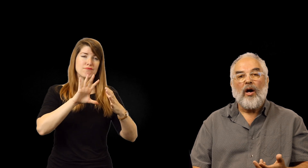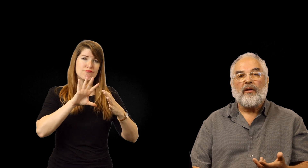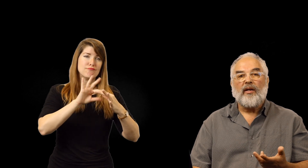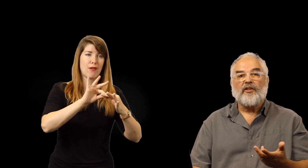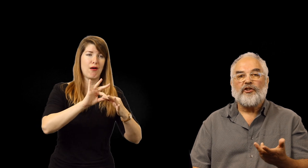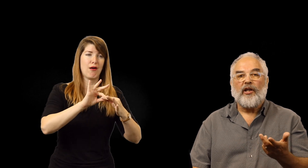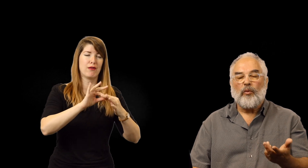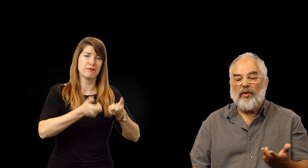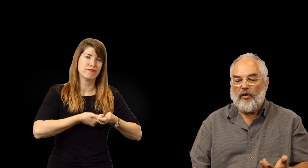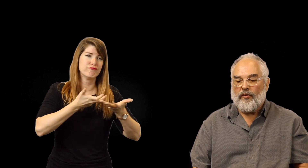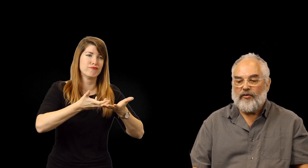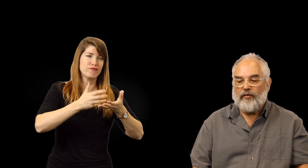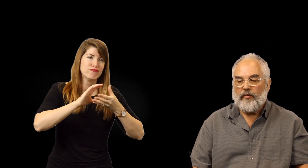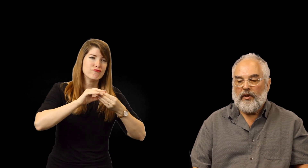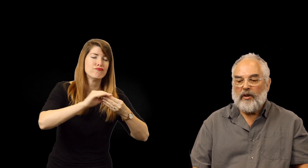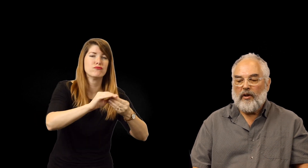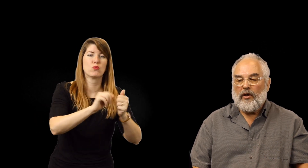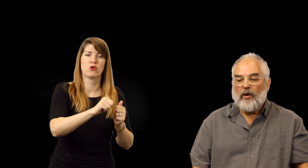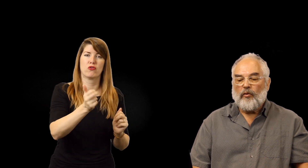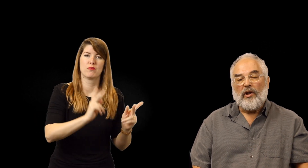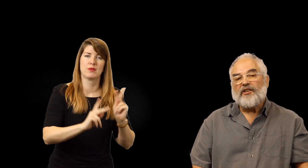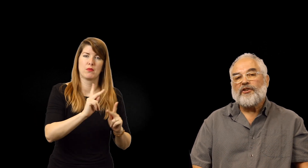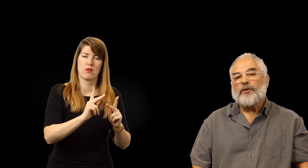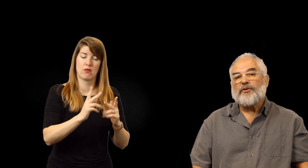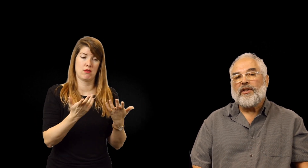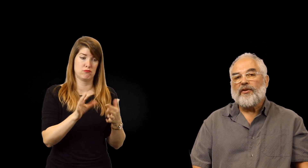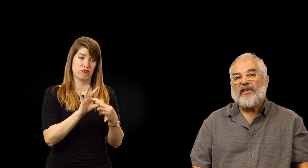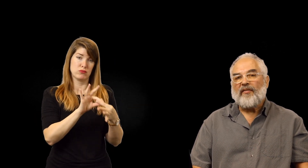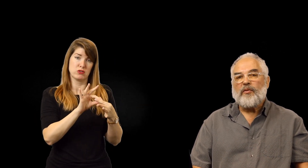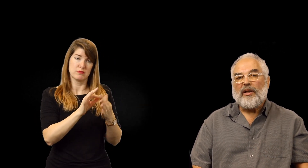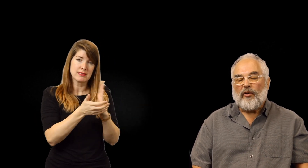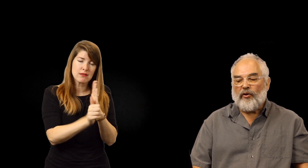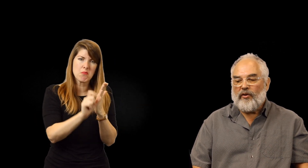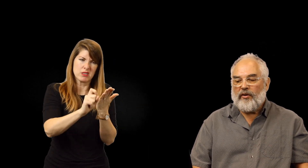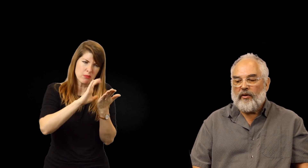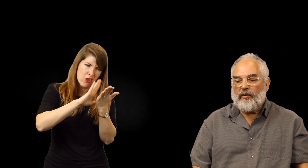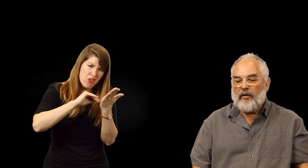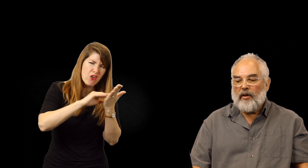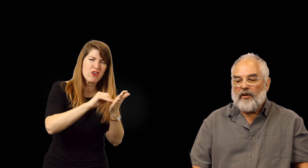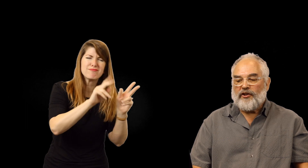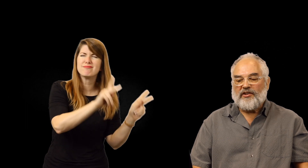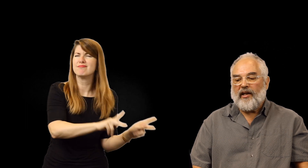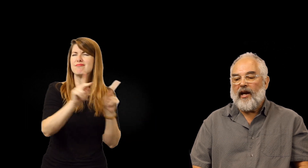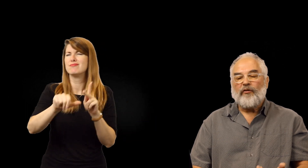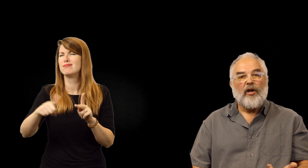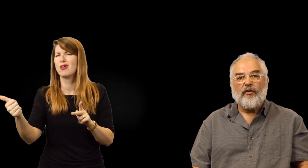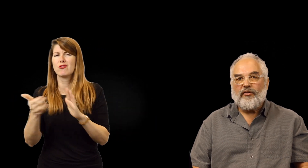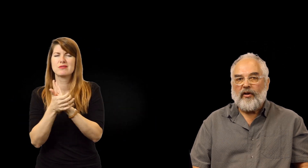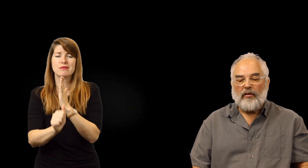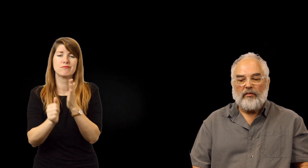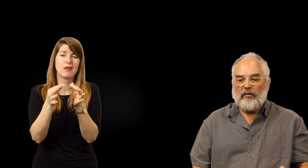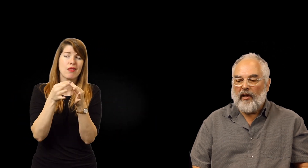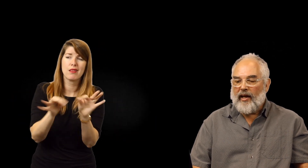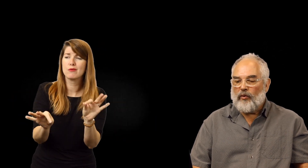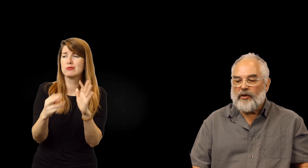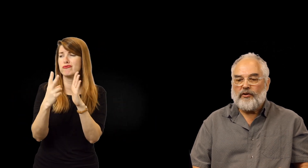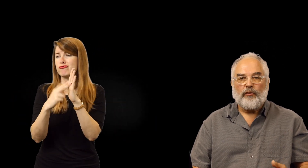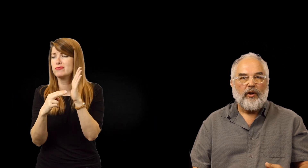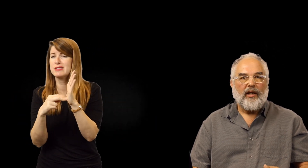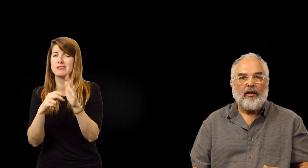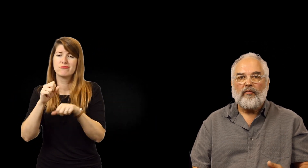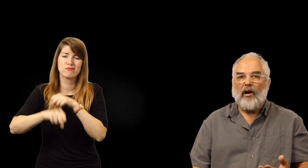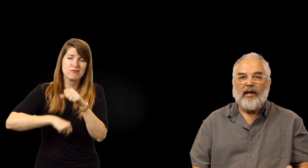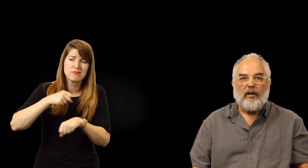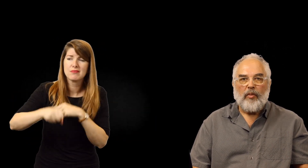communicate, bond, and share with others. Relationship skills have to be learned, just like every other skill.